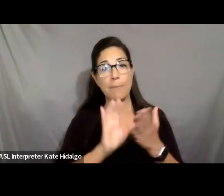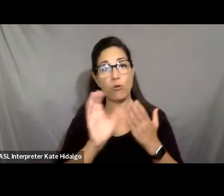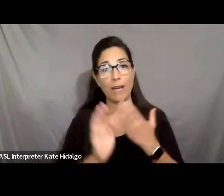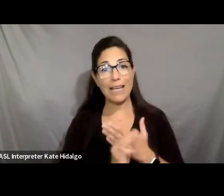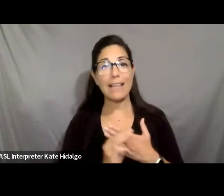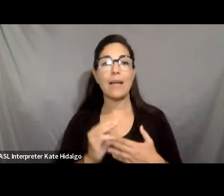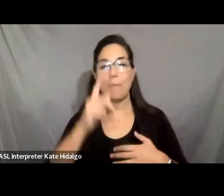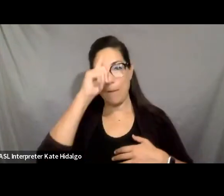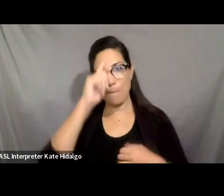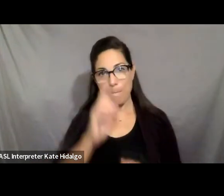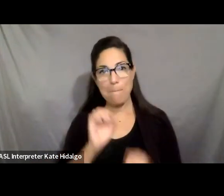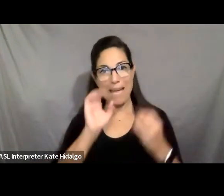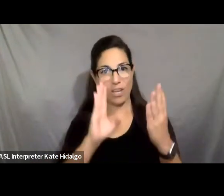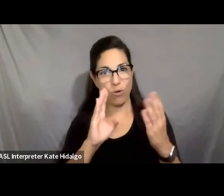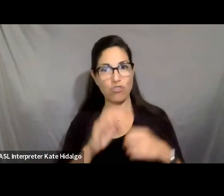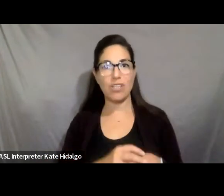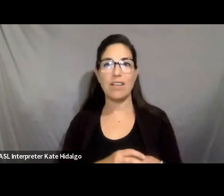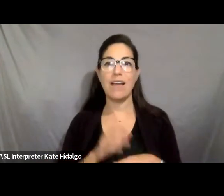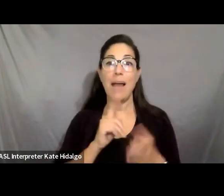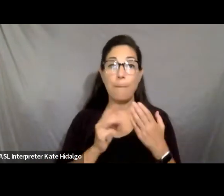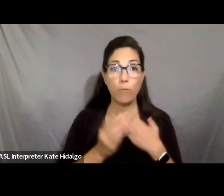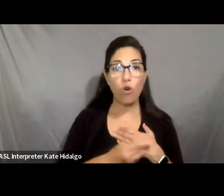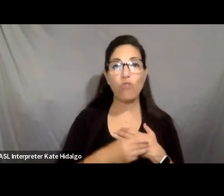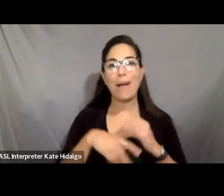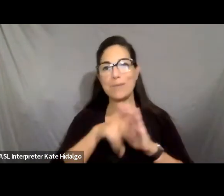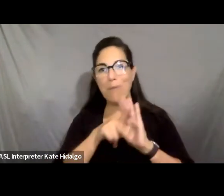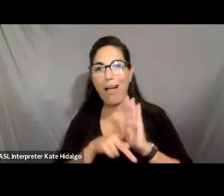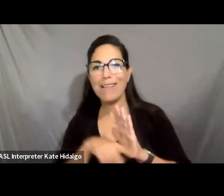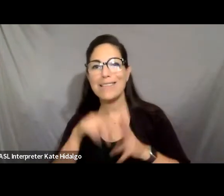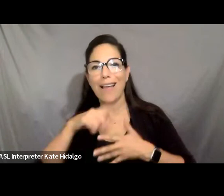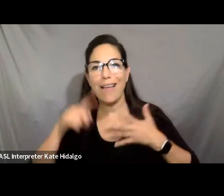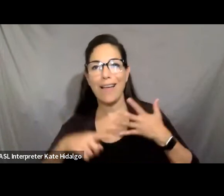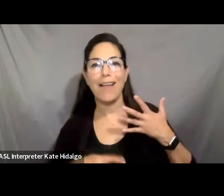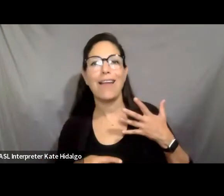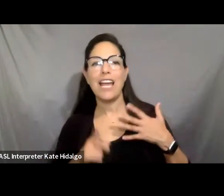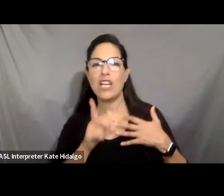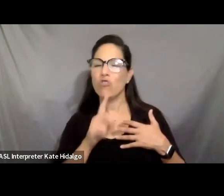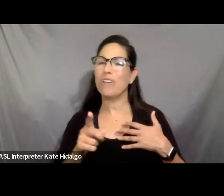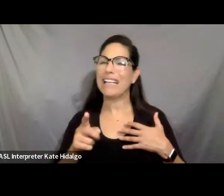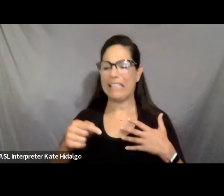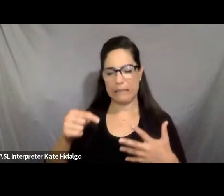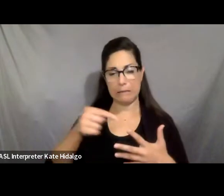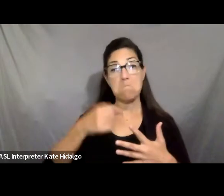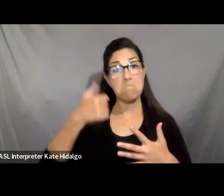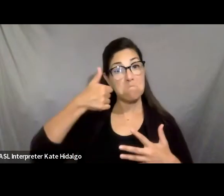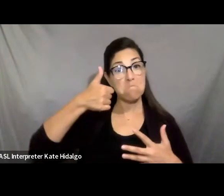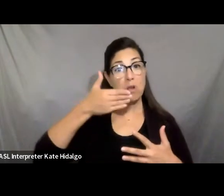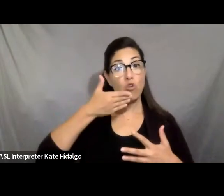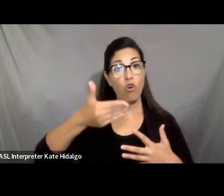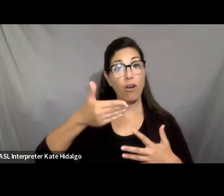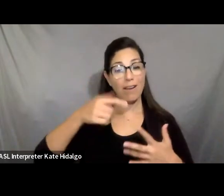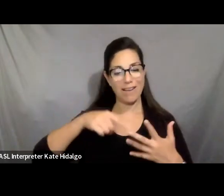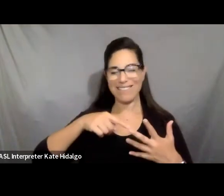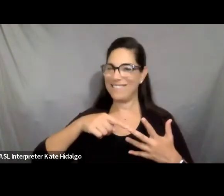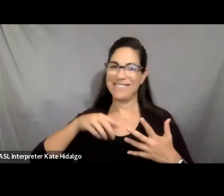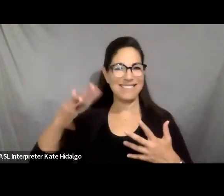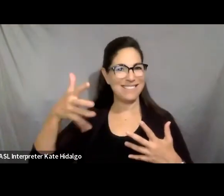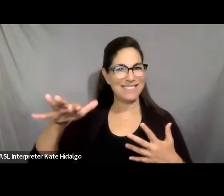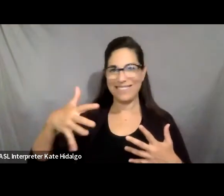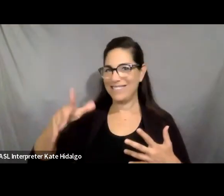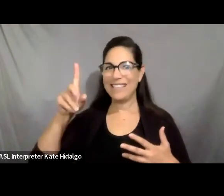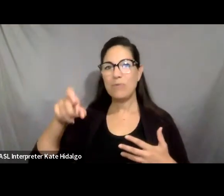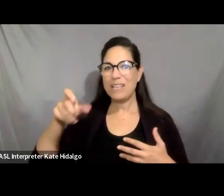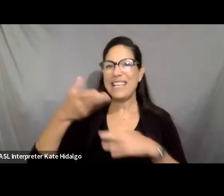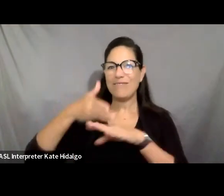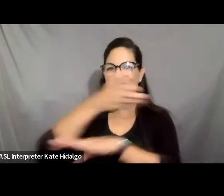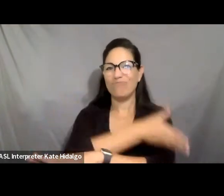our pedagogy, our programs and policies, and to uplift where we're doing well, and to talk about where we can do better